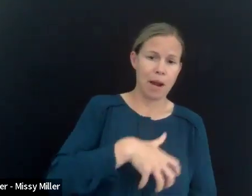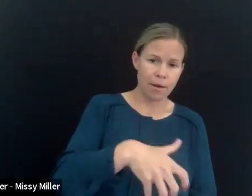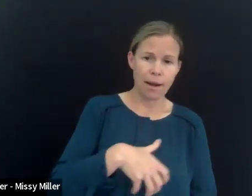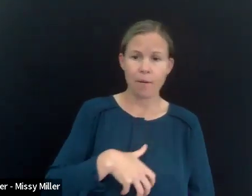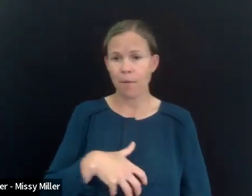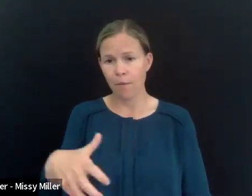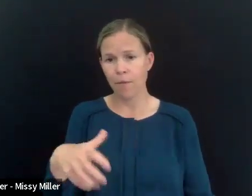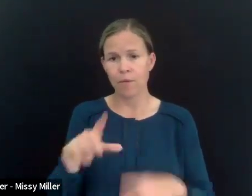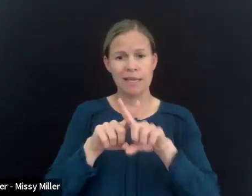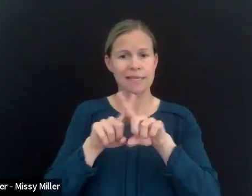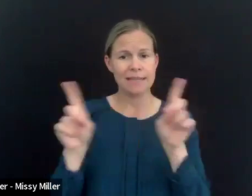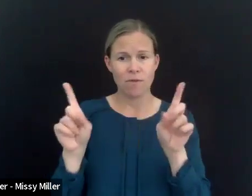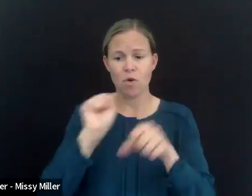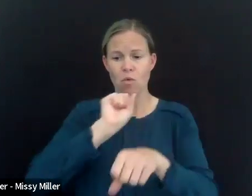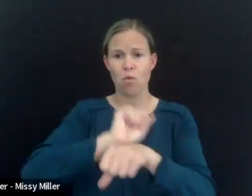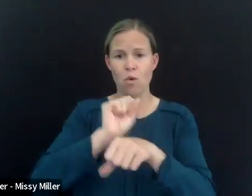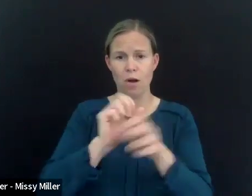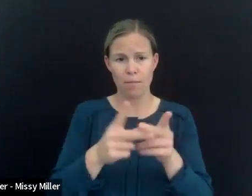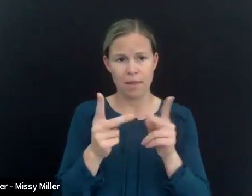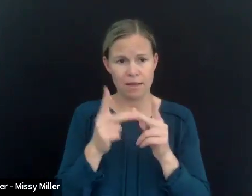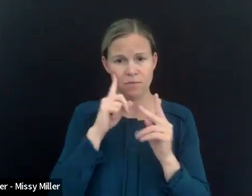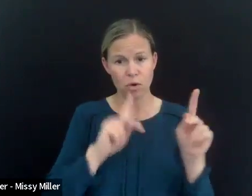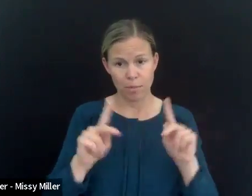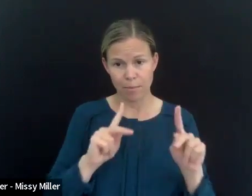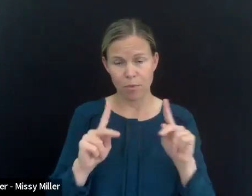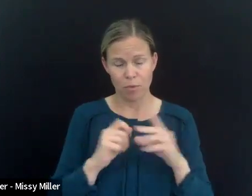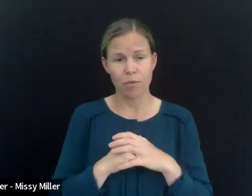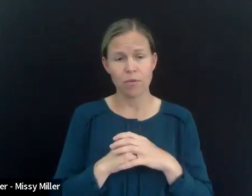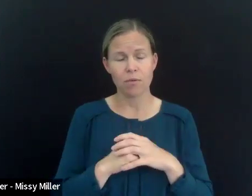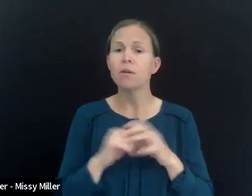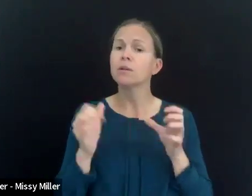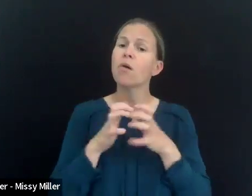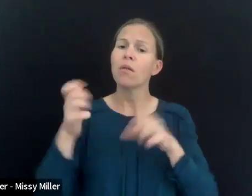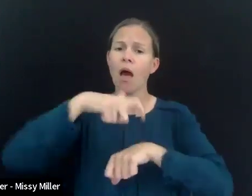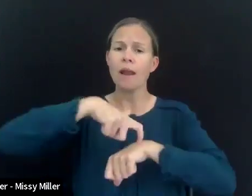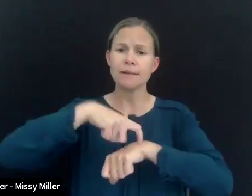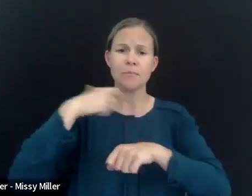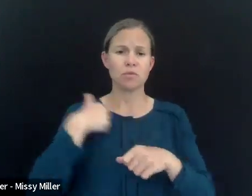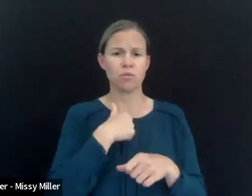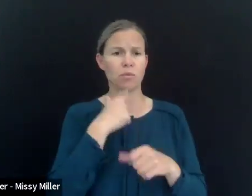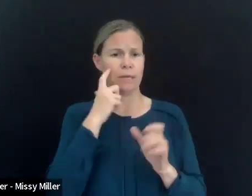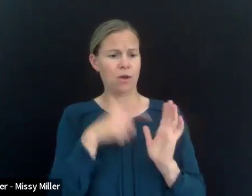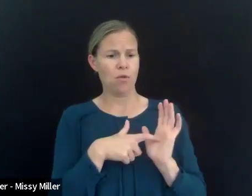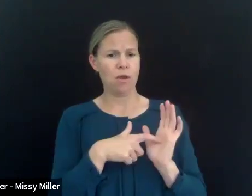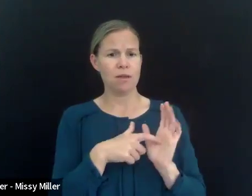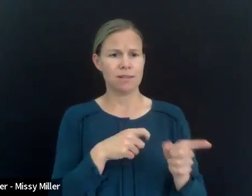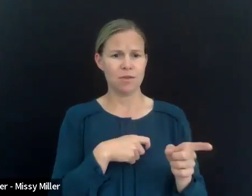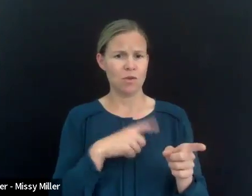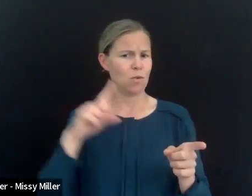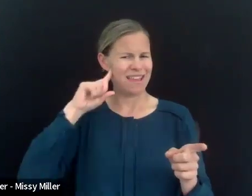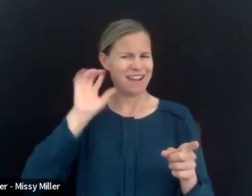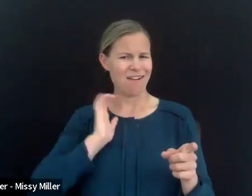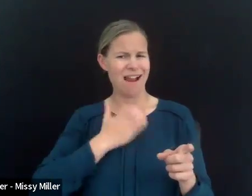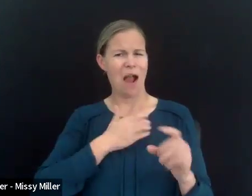reproductive workforce, in particular with our work. A lot of times when people hear about BMMA, they